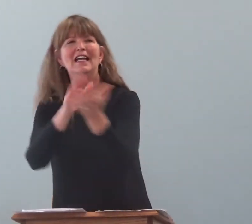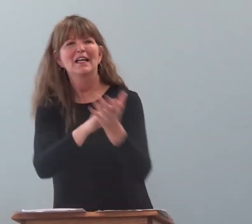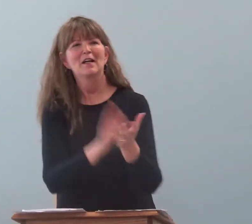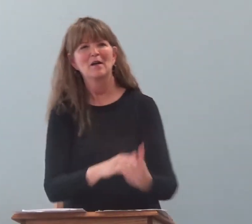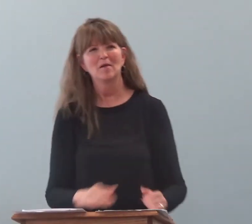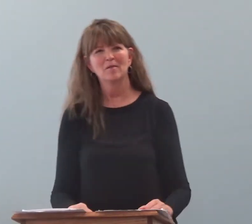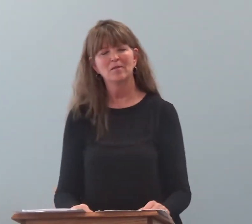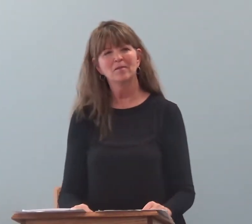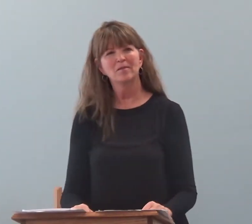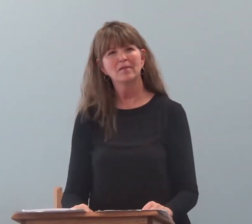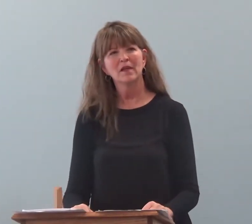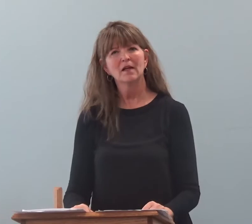Yay, all right, for those of you who do.